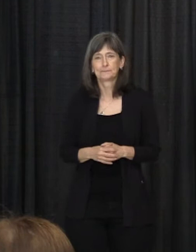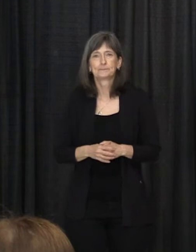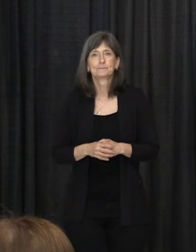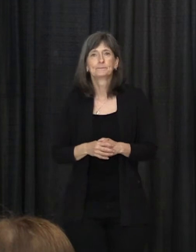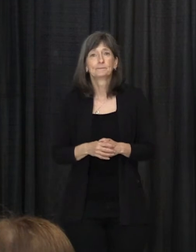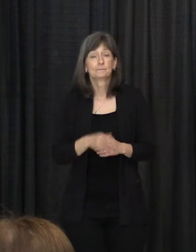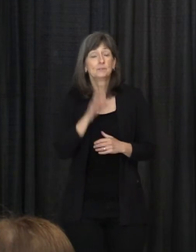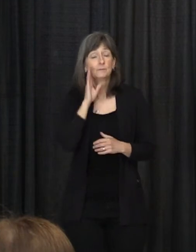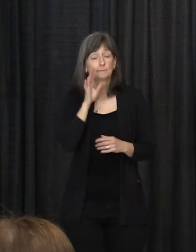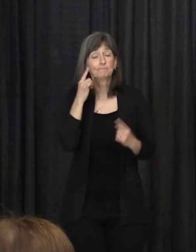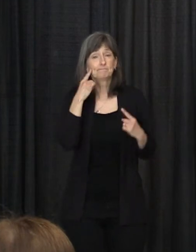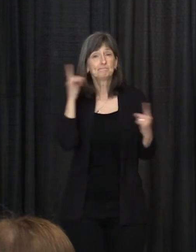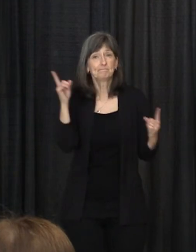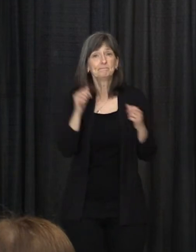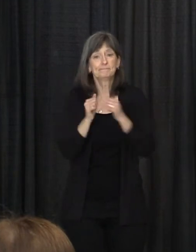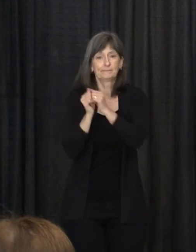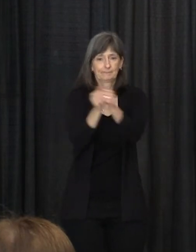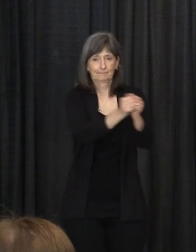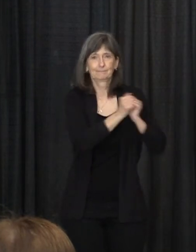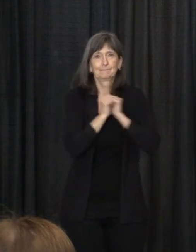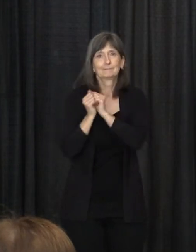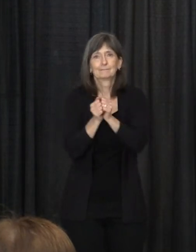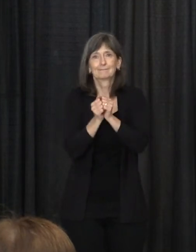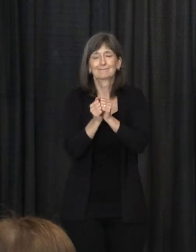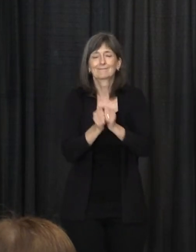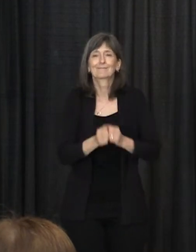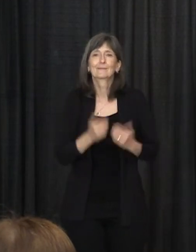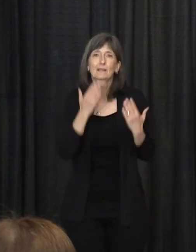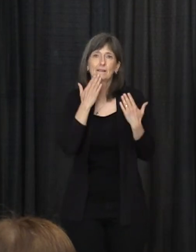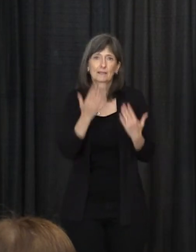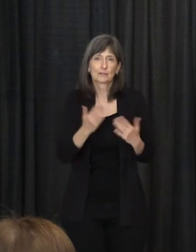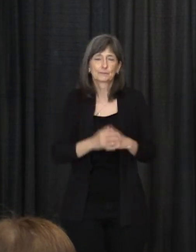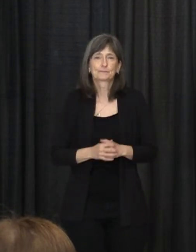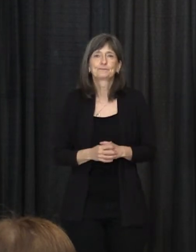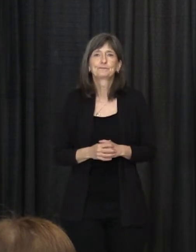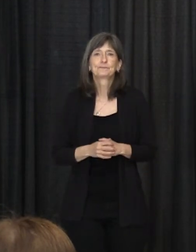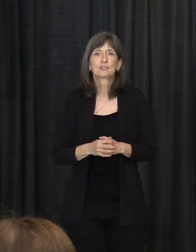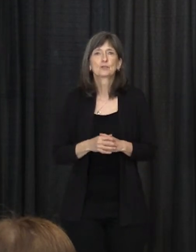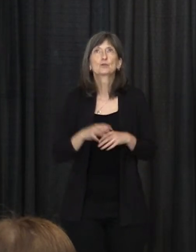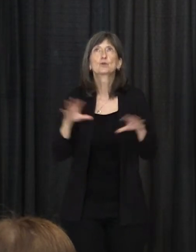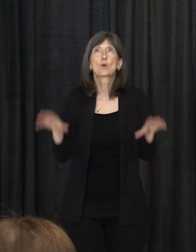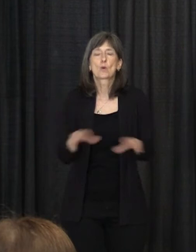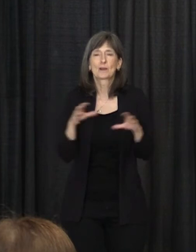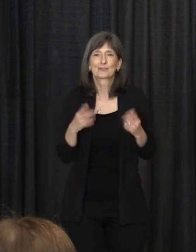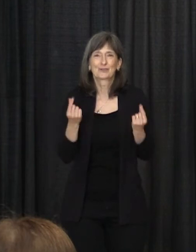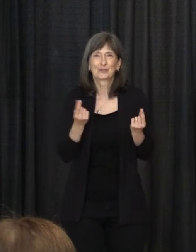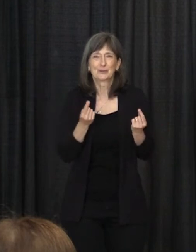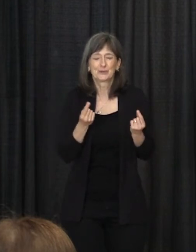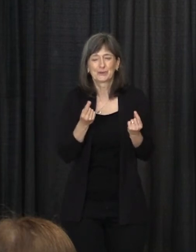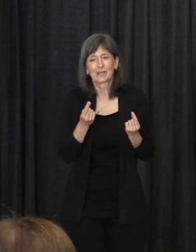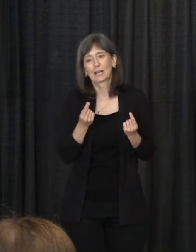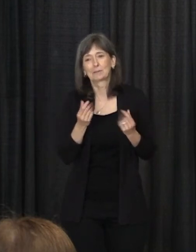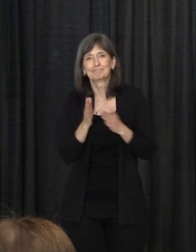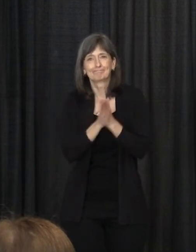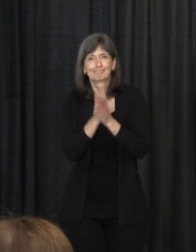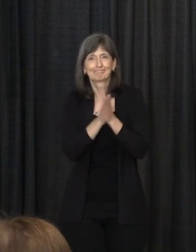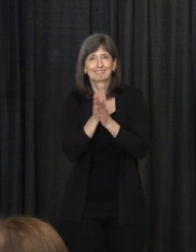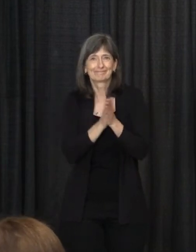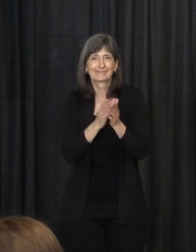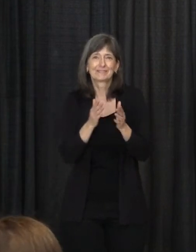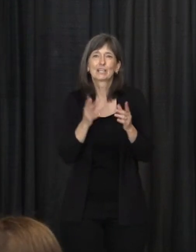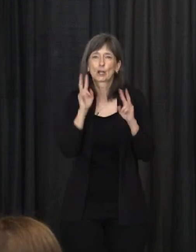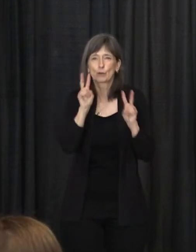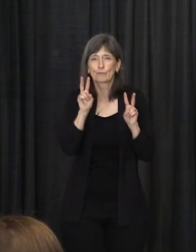will succeed together. Thank you very, very much. There's so much to do. I look forward to doing it with you. Thank you.